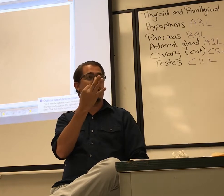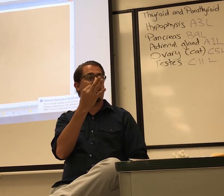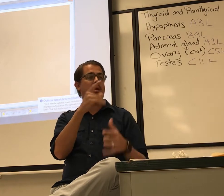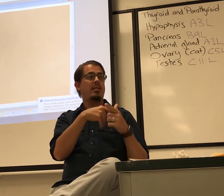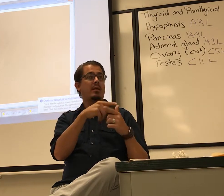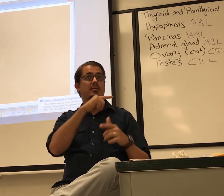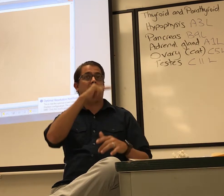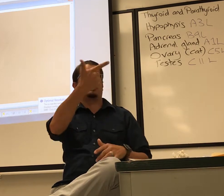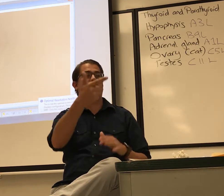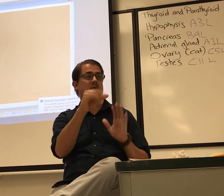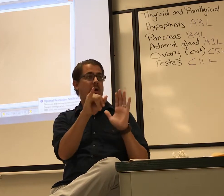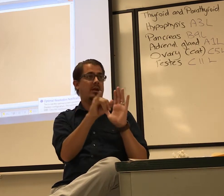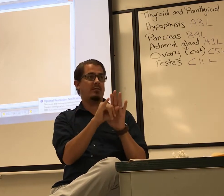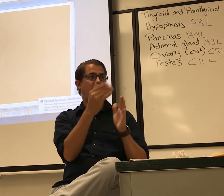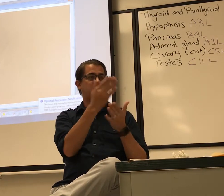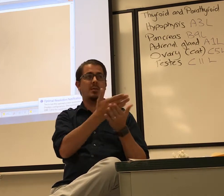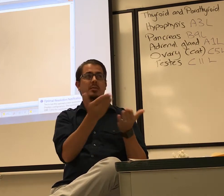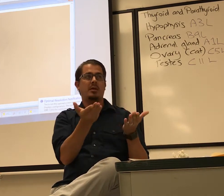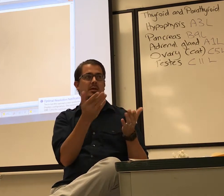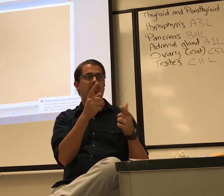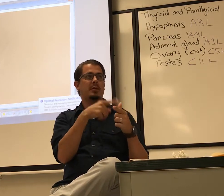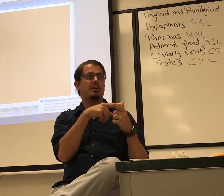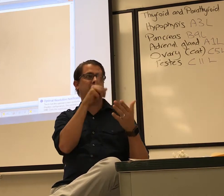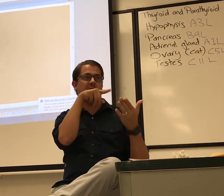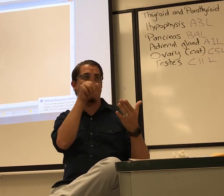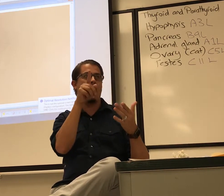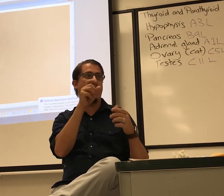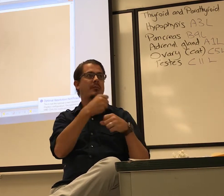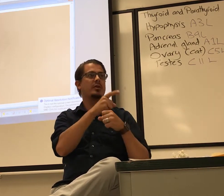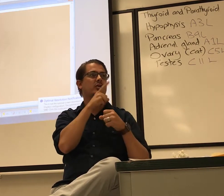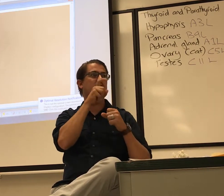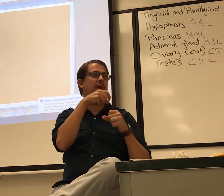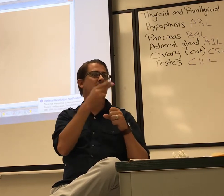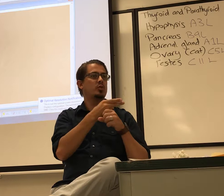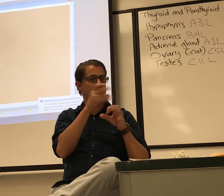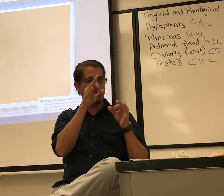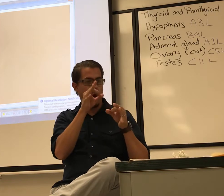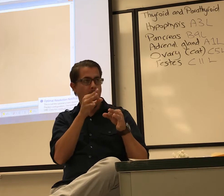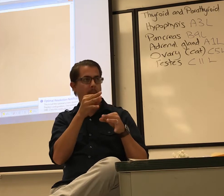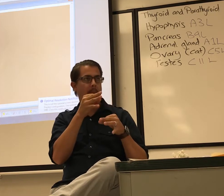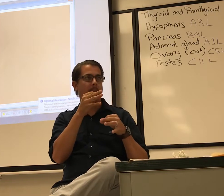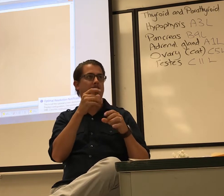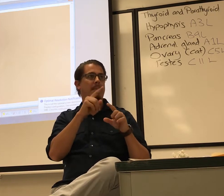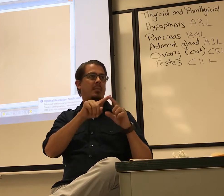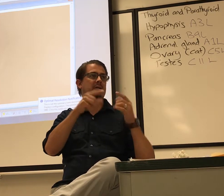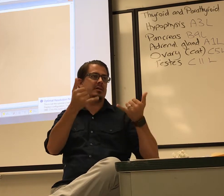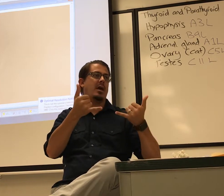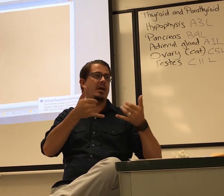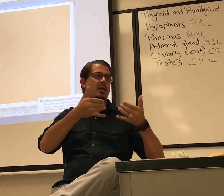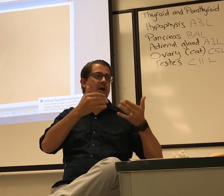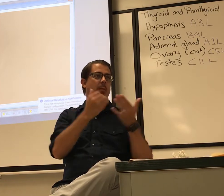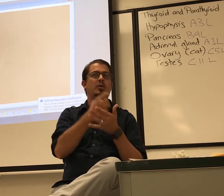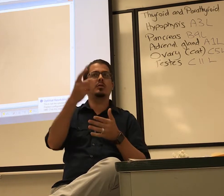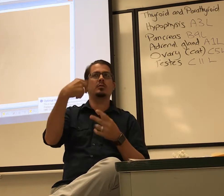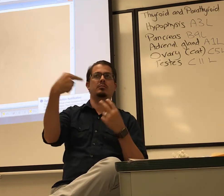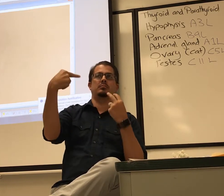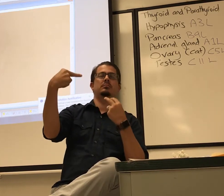And I'm going to check you off. I'm going to make sure you can use the scope and get these things in focus. But today you'll get a chance to see me do it. You'll be like, oh yeah, that's easy, no